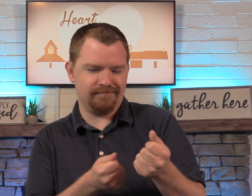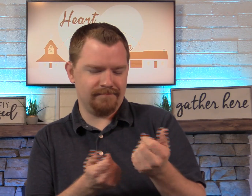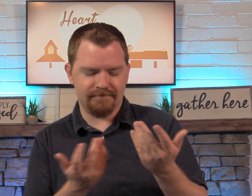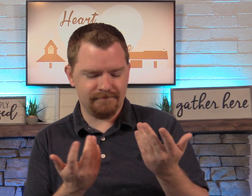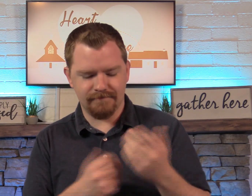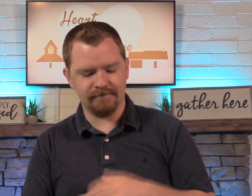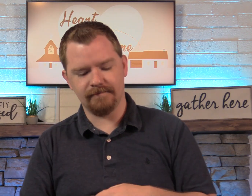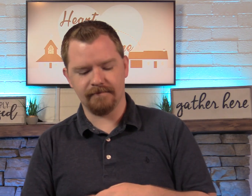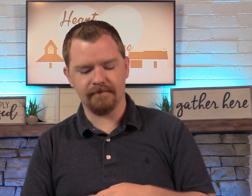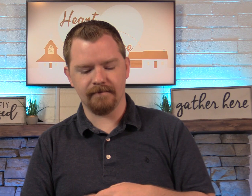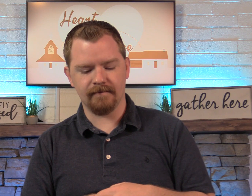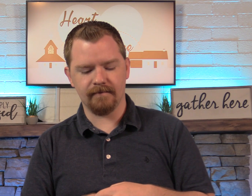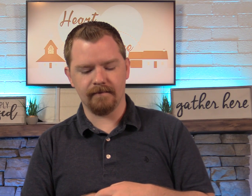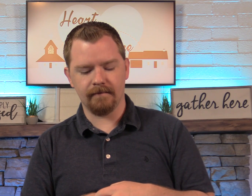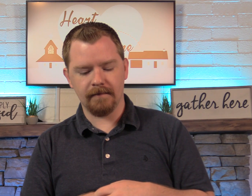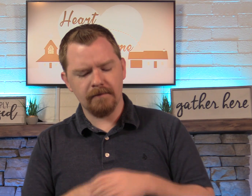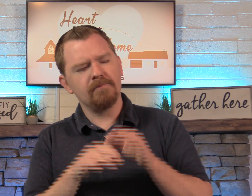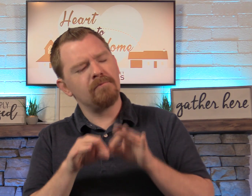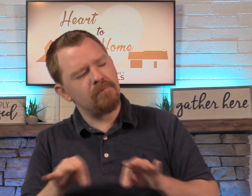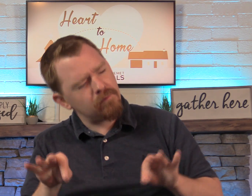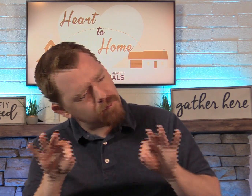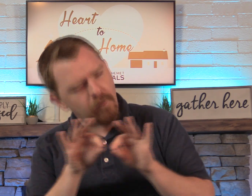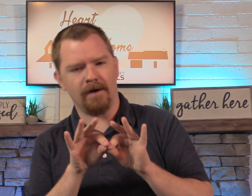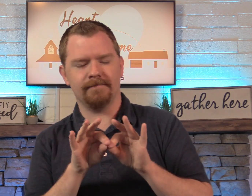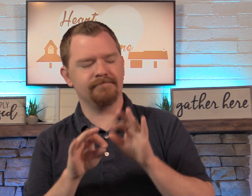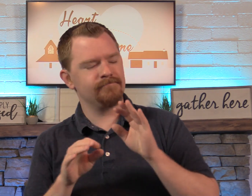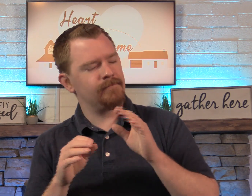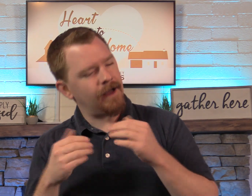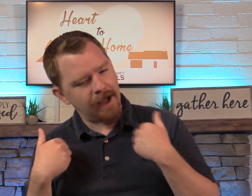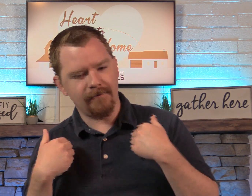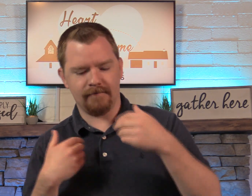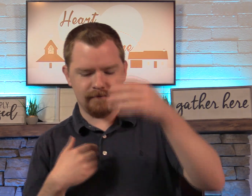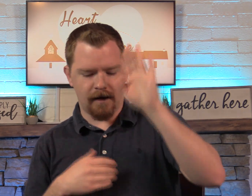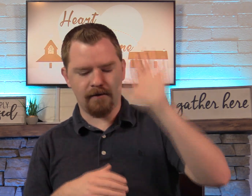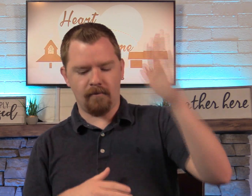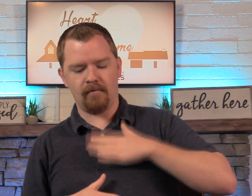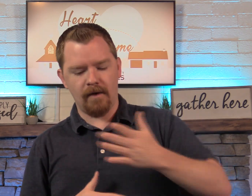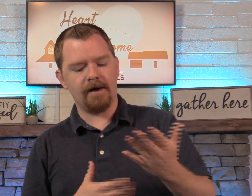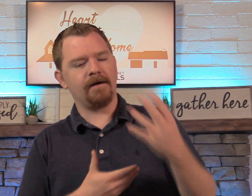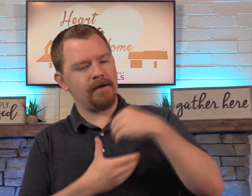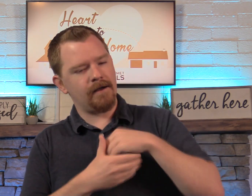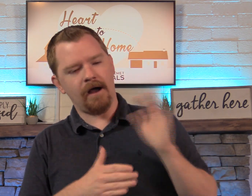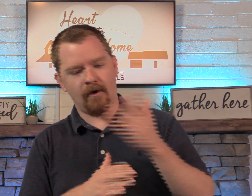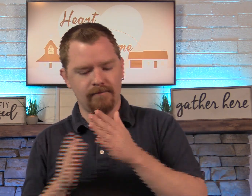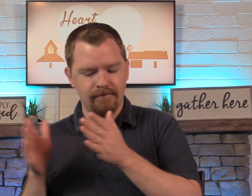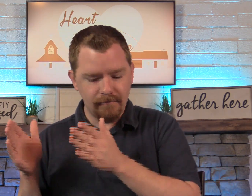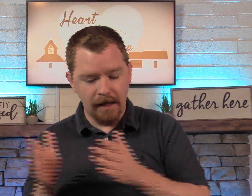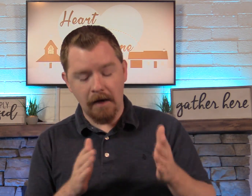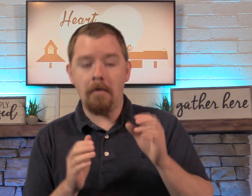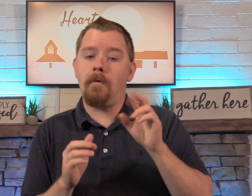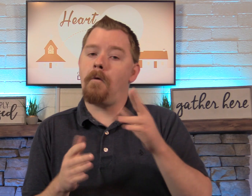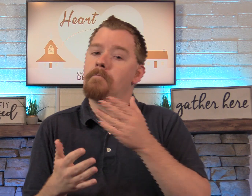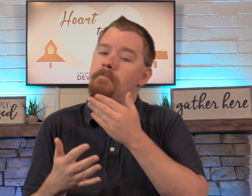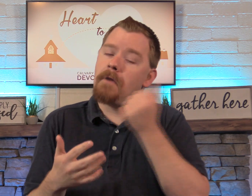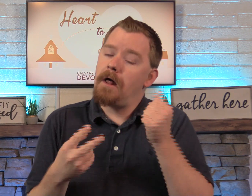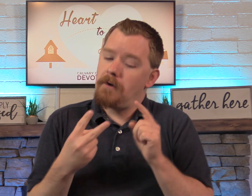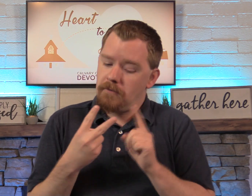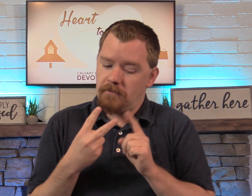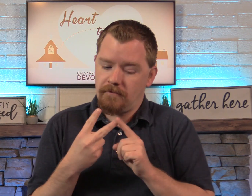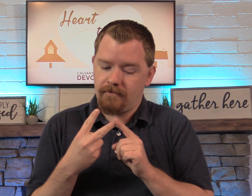not go so smoothly. It's important to have God's will involved in our plans,